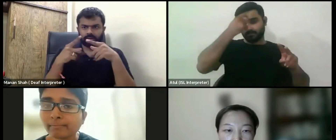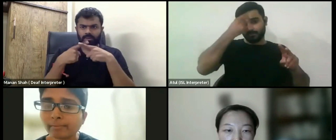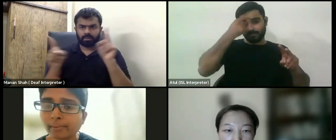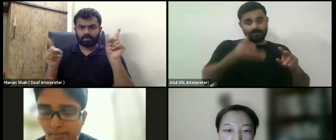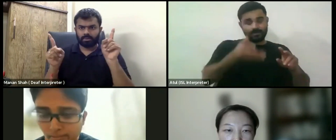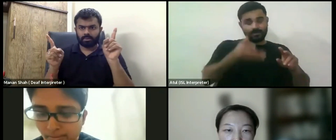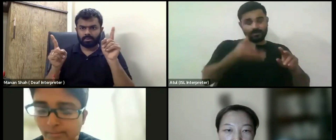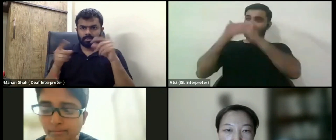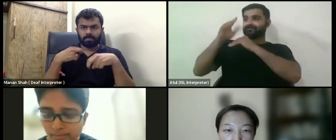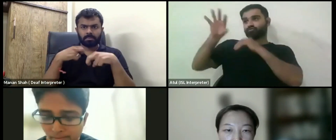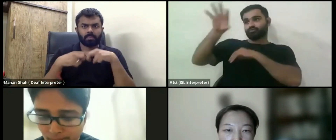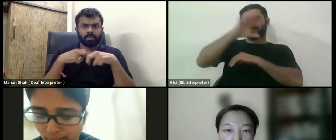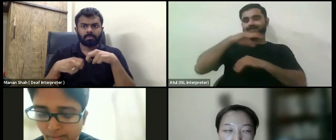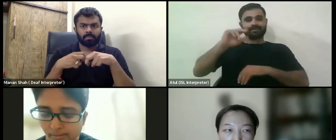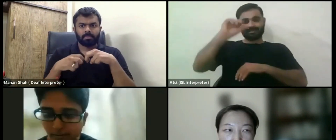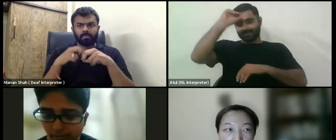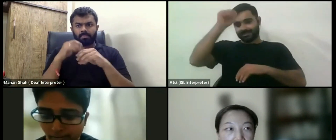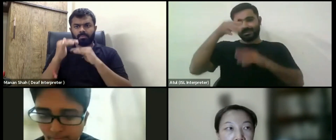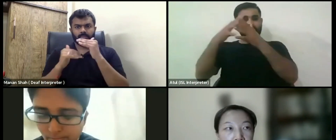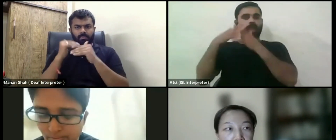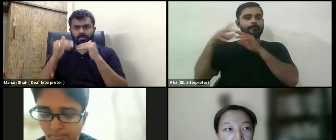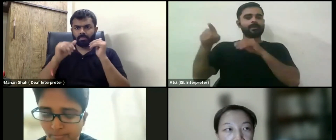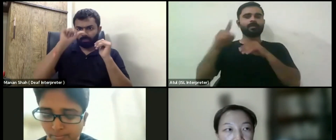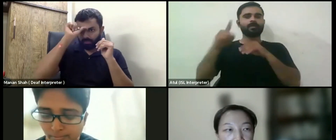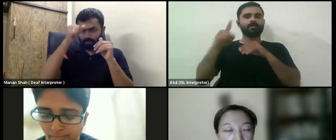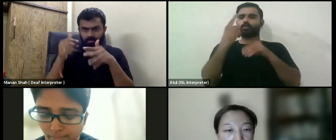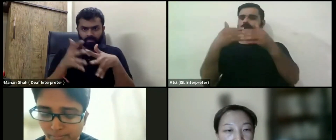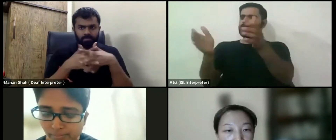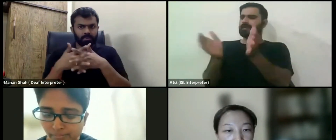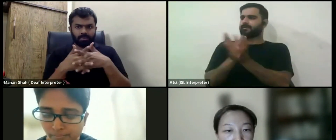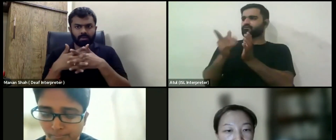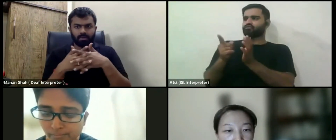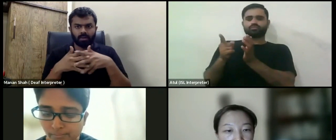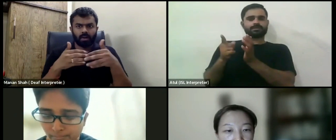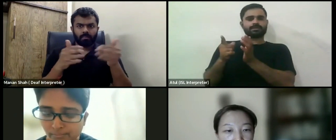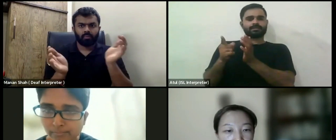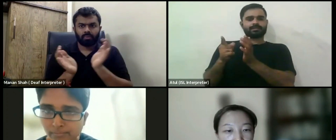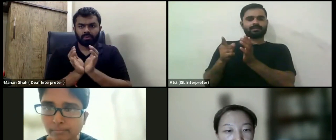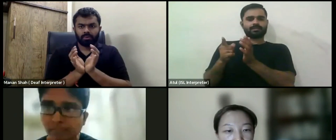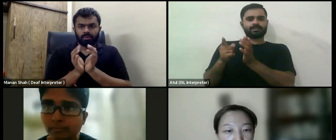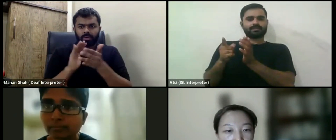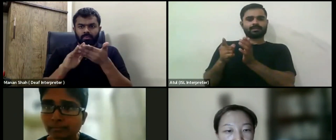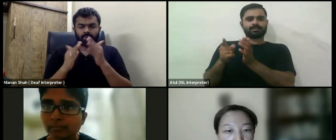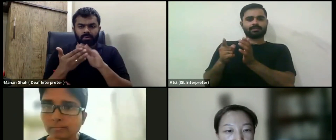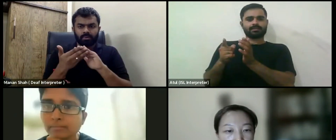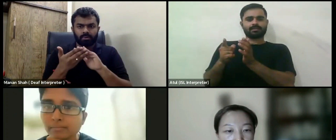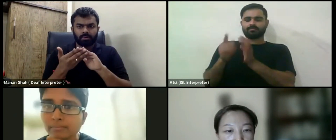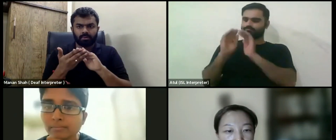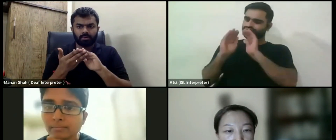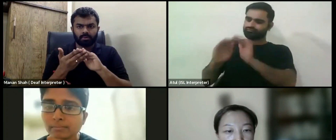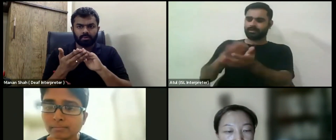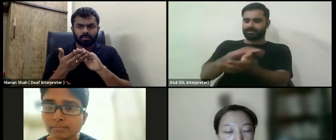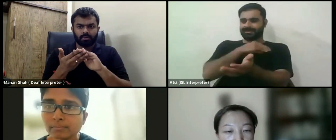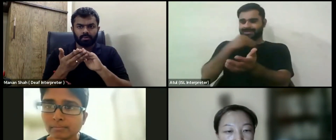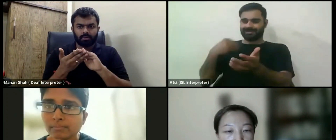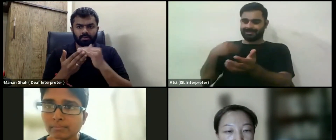developed countries, how can they in the one community rehabilitation or particular hospital or center of excellence can